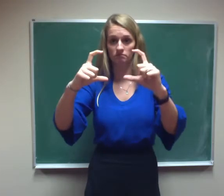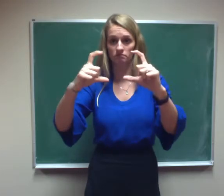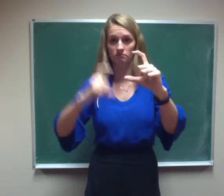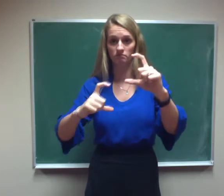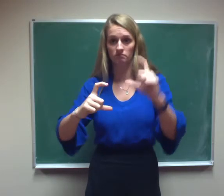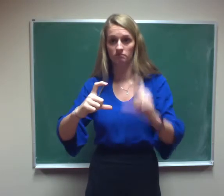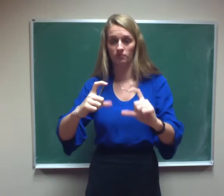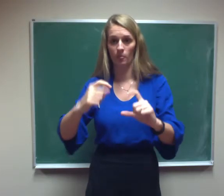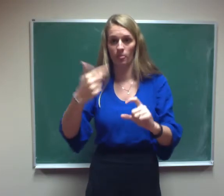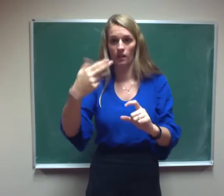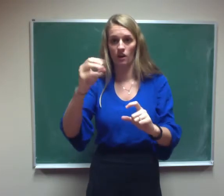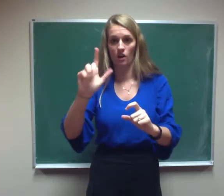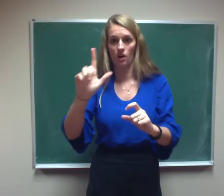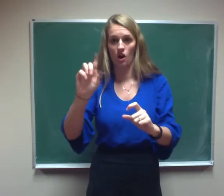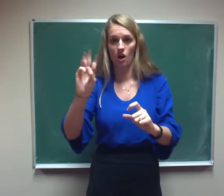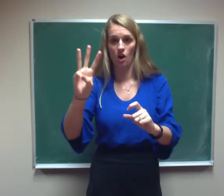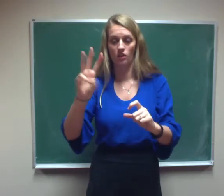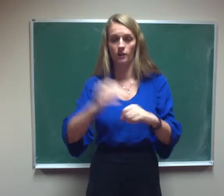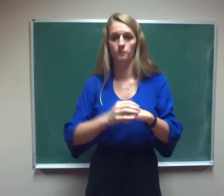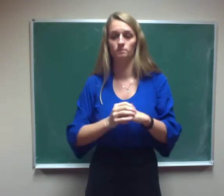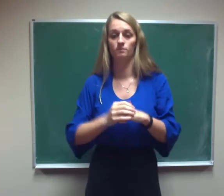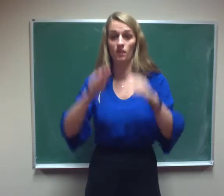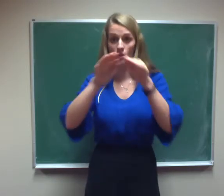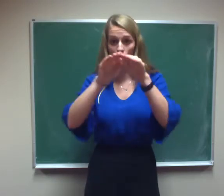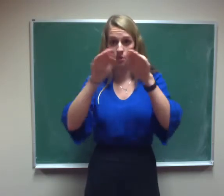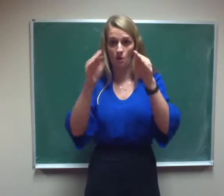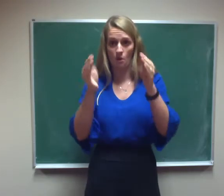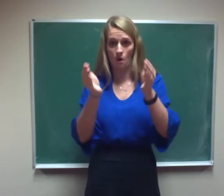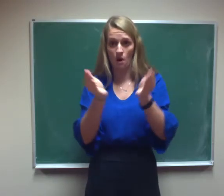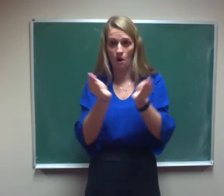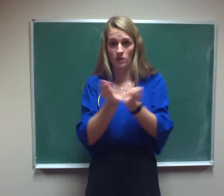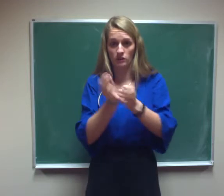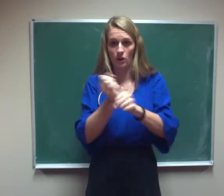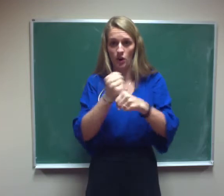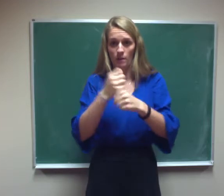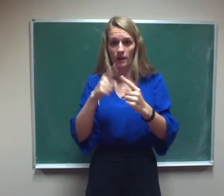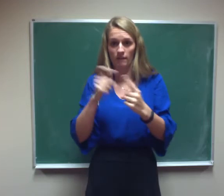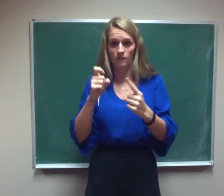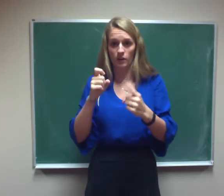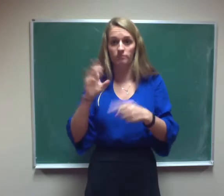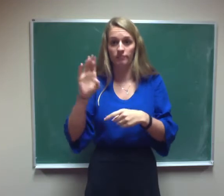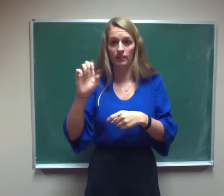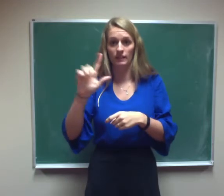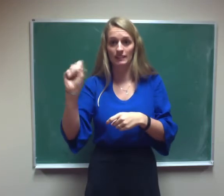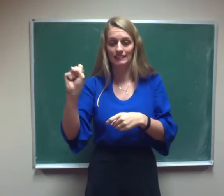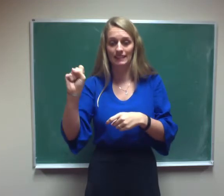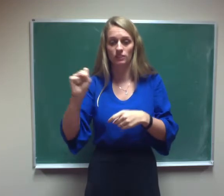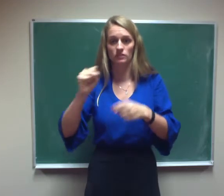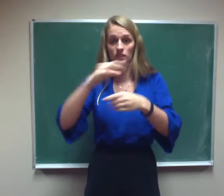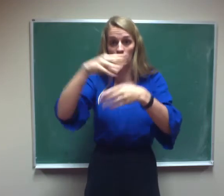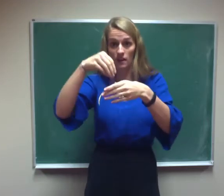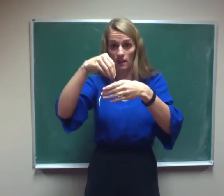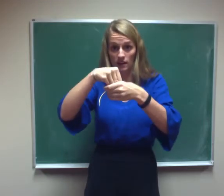of these cardiovascular muscle cells, but the internal chambers are known as atria or